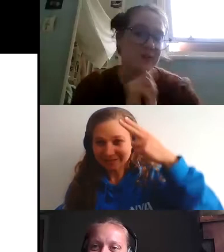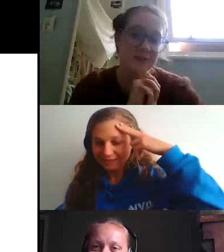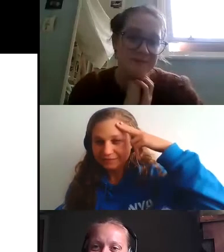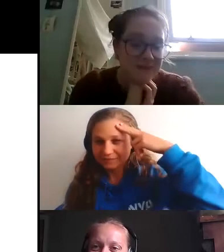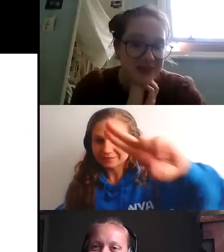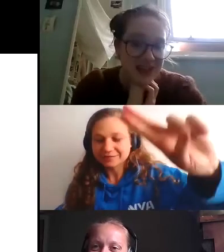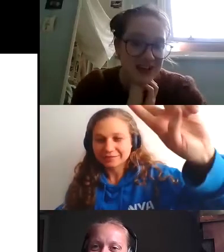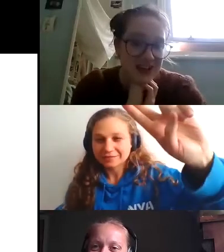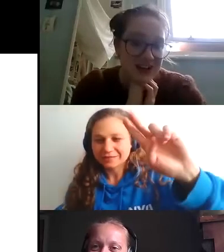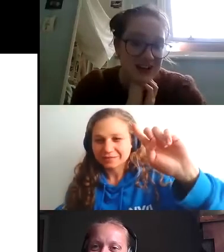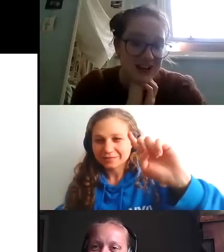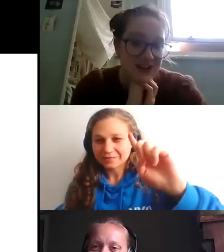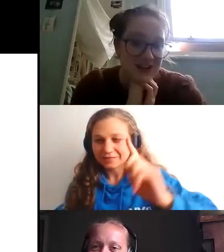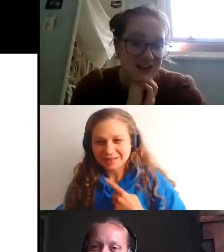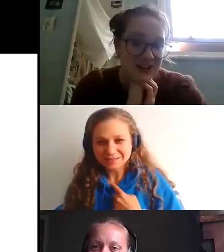That's cool.